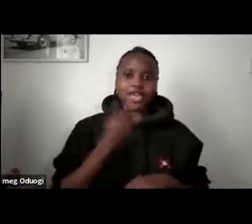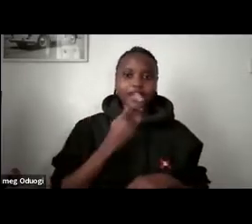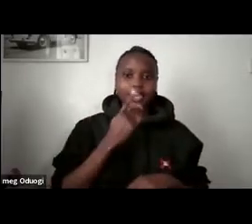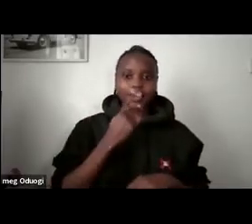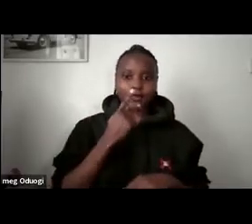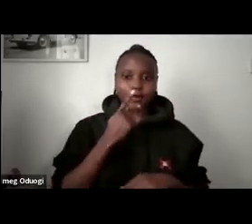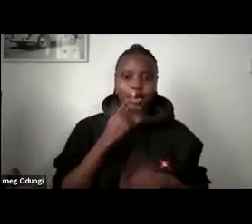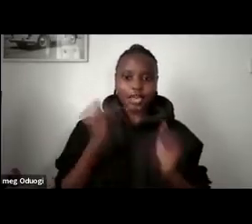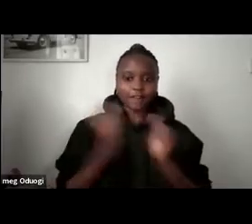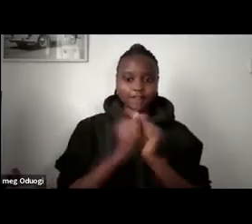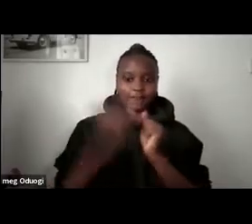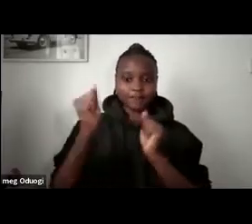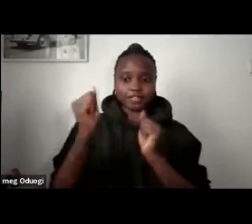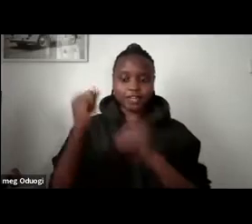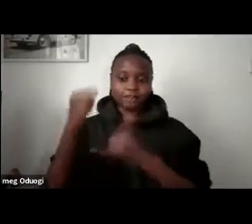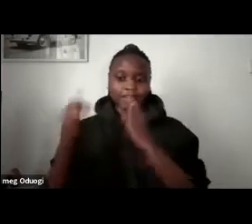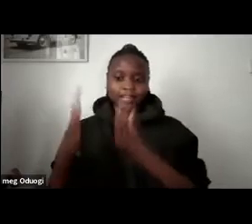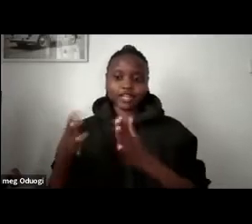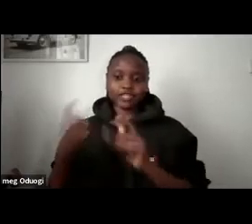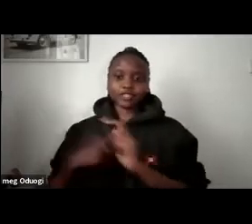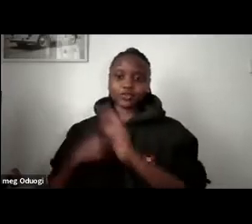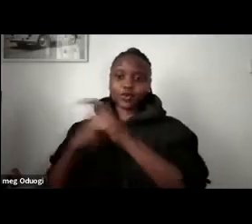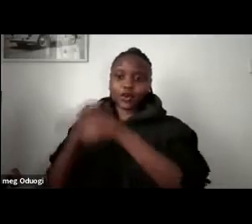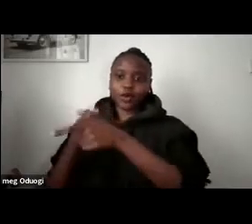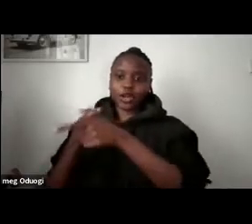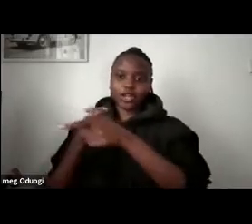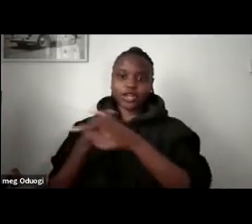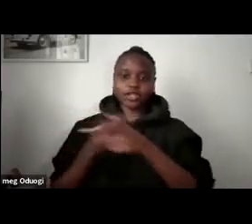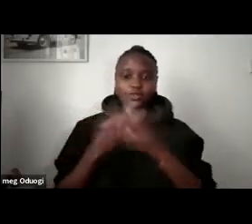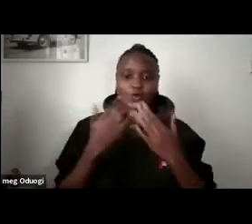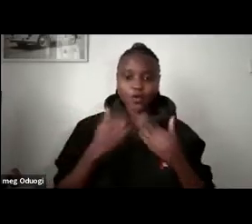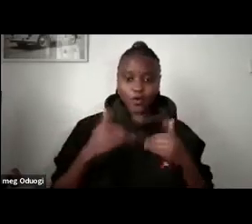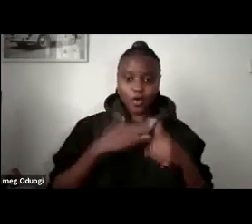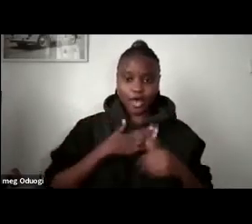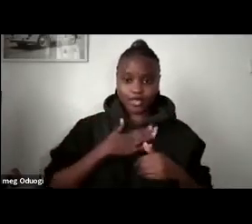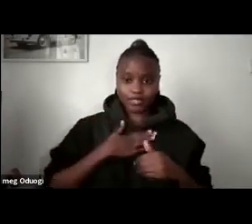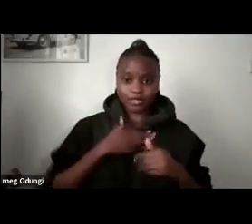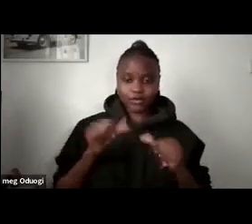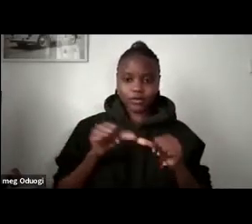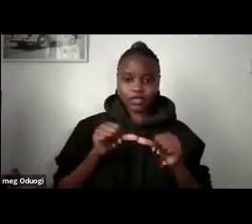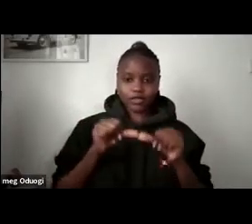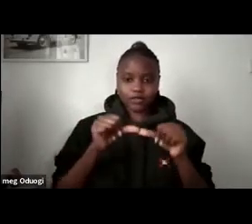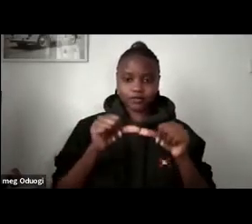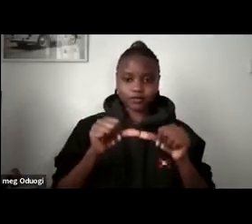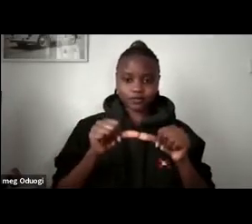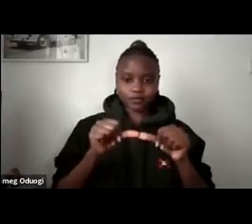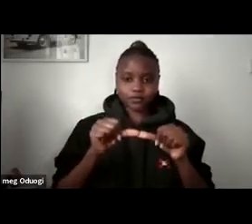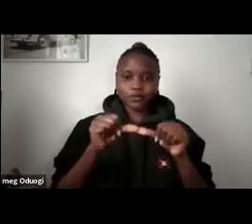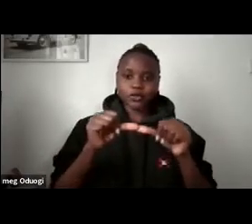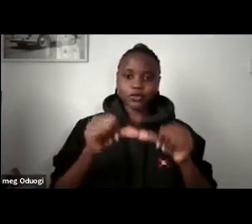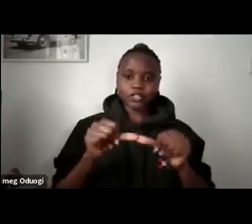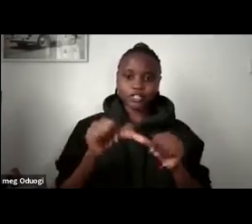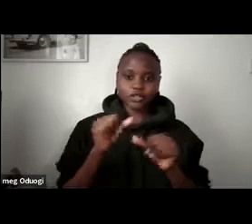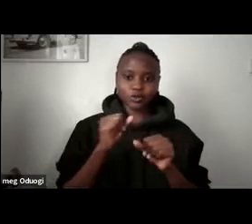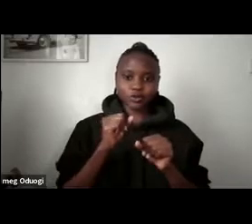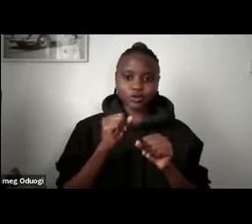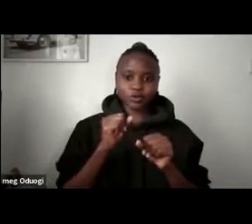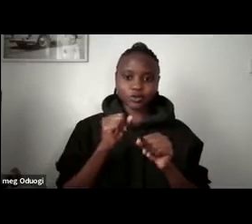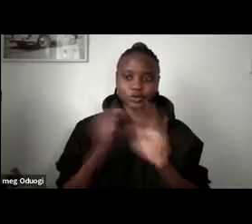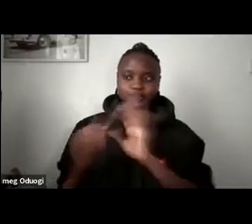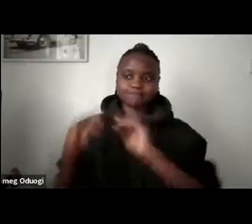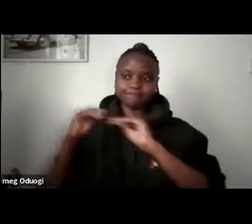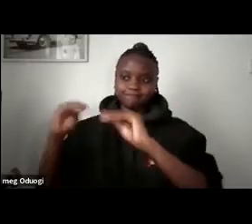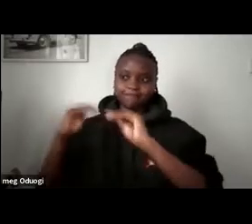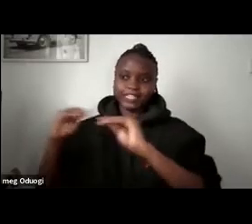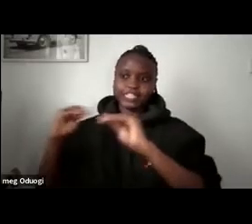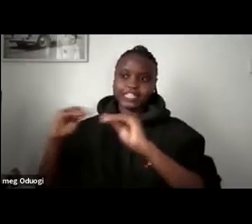were awarded. So for us, we'll continue to conduct awareness because we require a